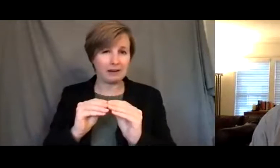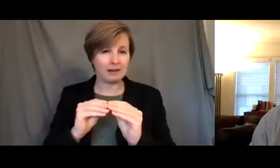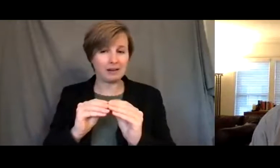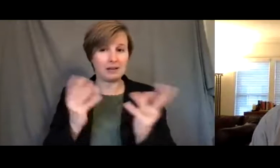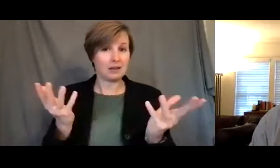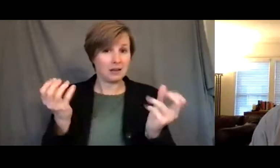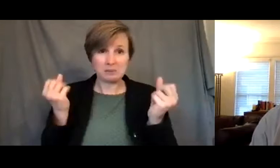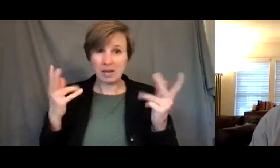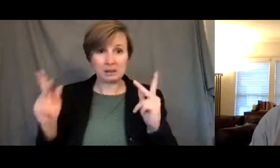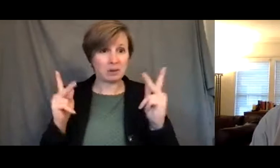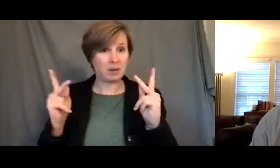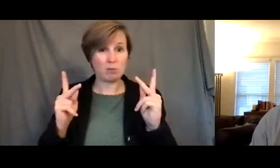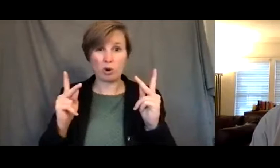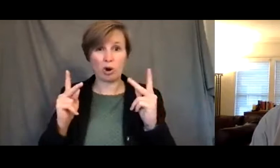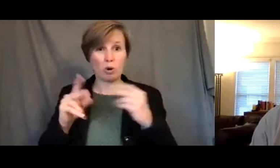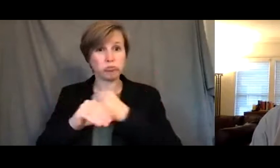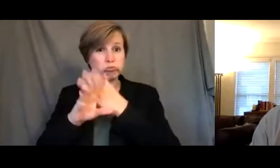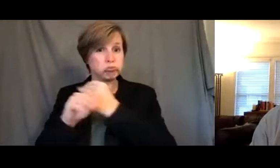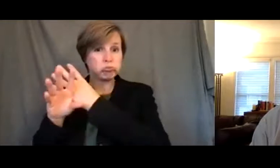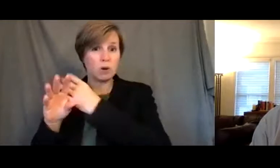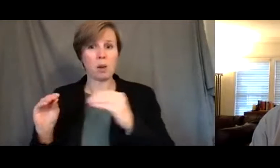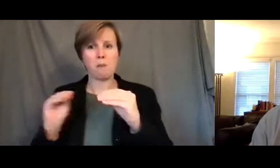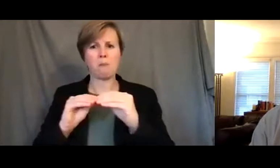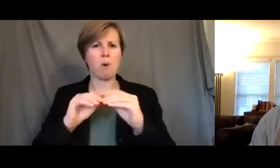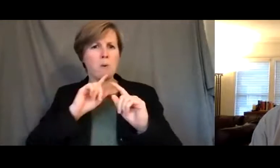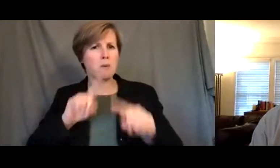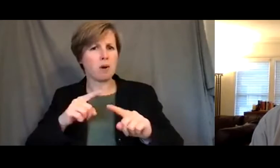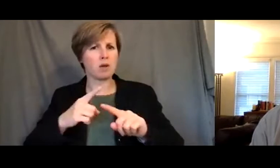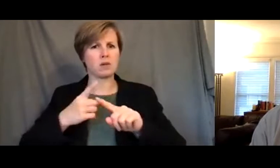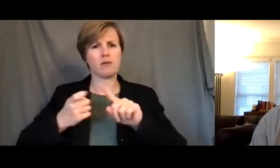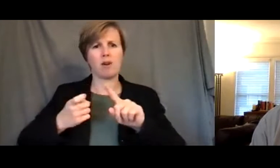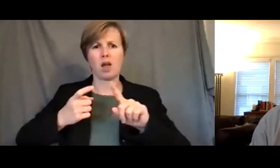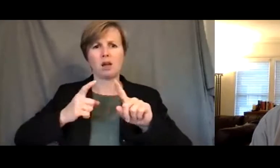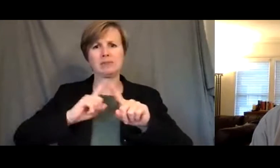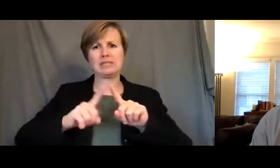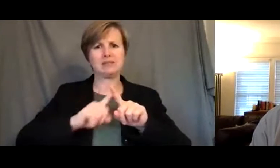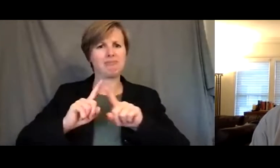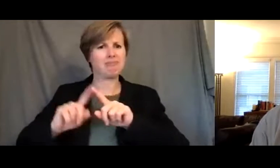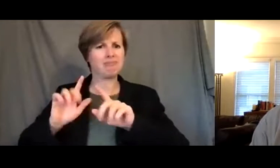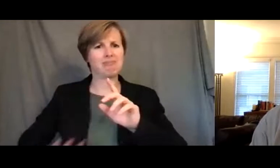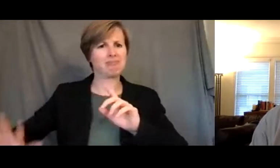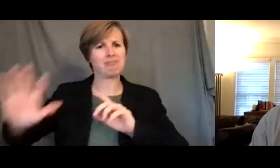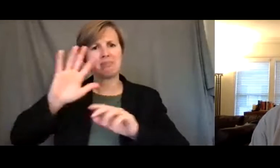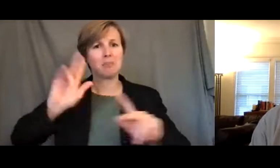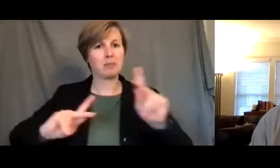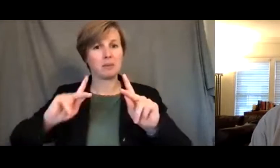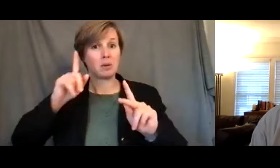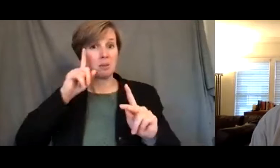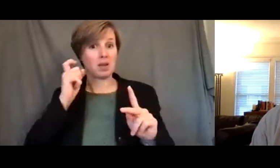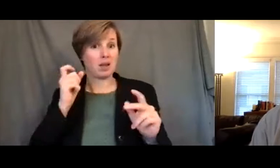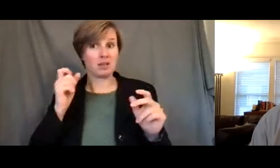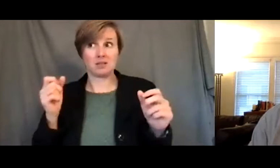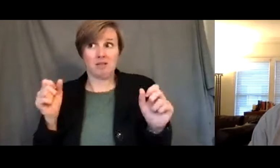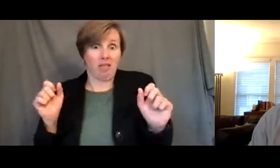lots of people tuned in. I got more response from constituents than ever before because it was so